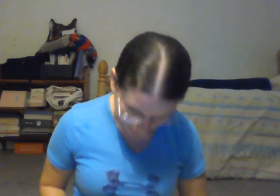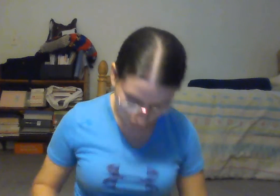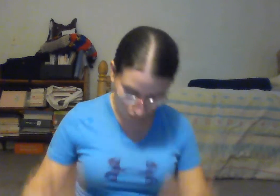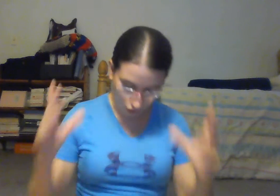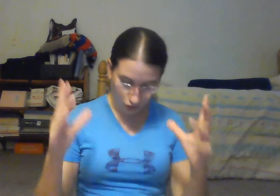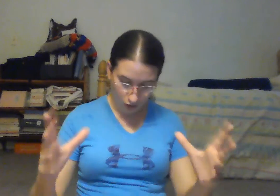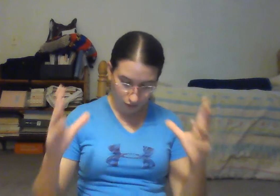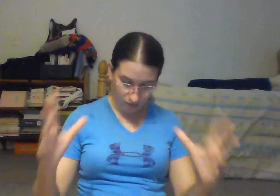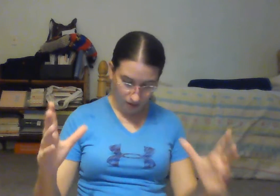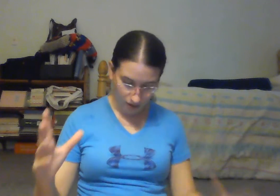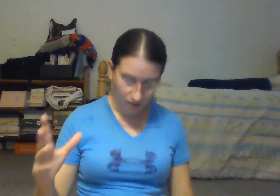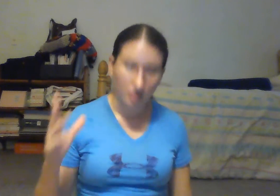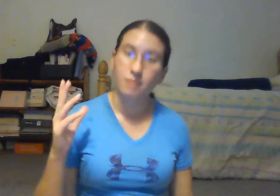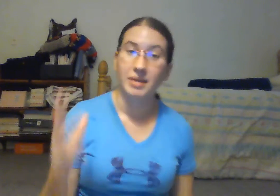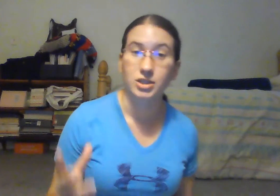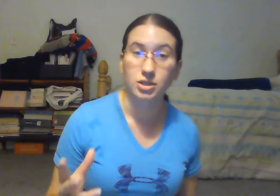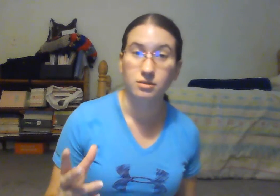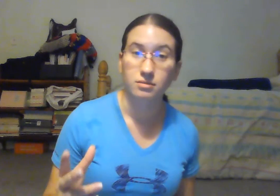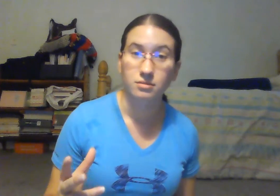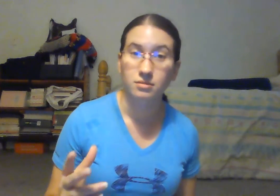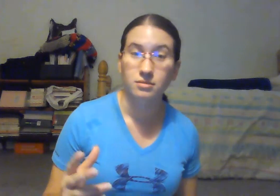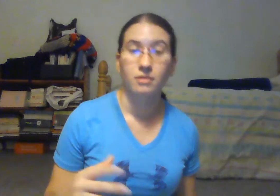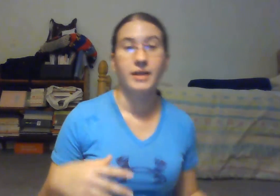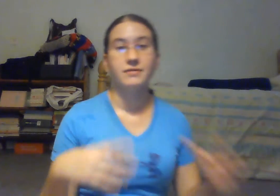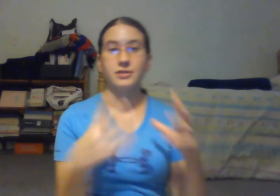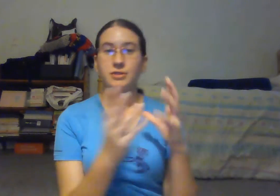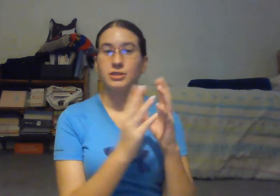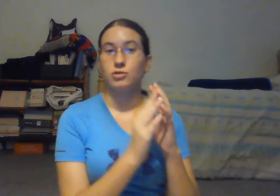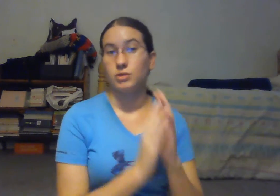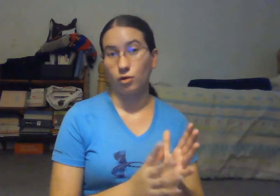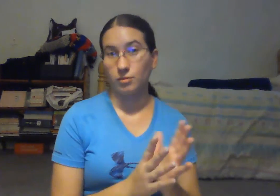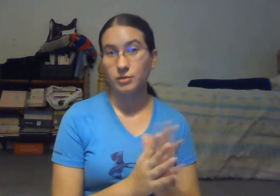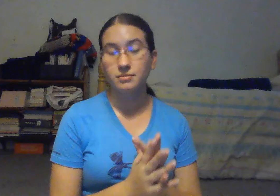So show me the picture. Alright, first let's do it normal.